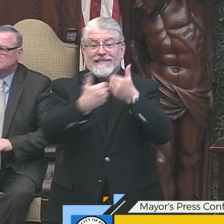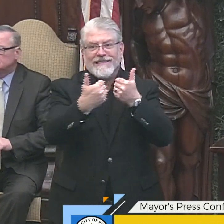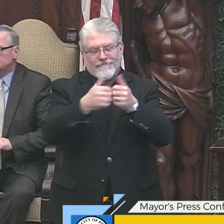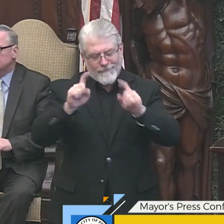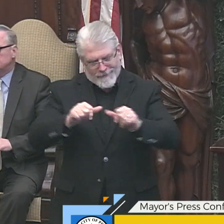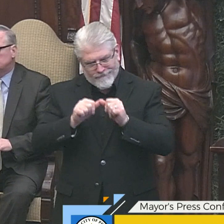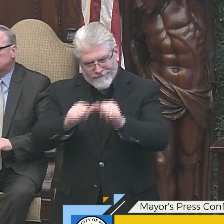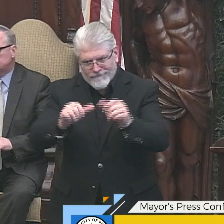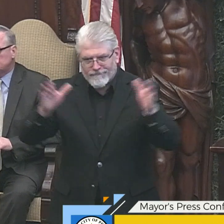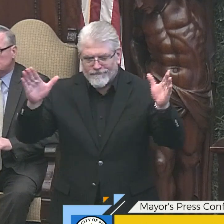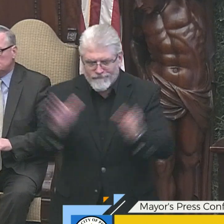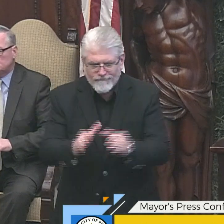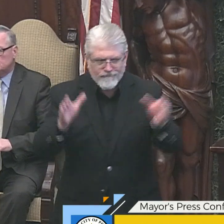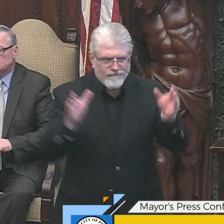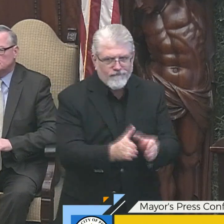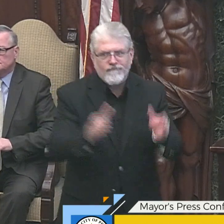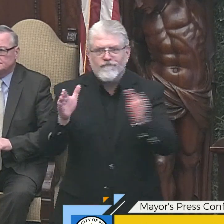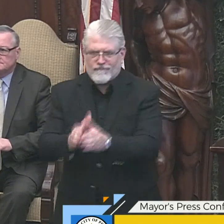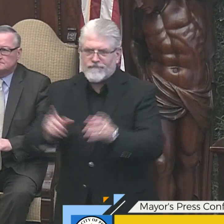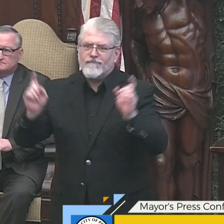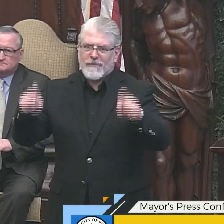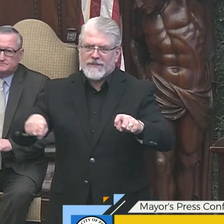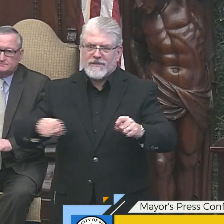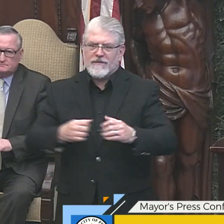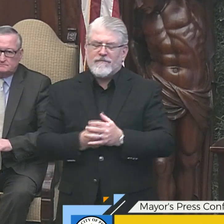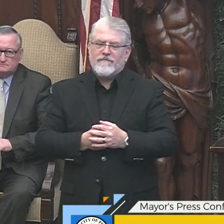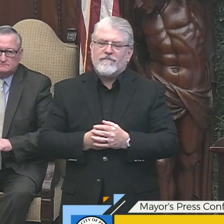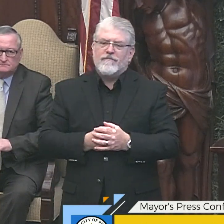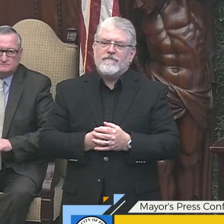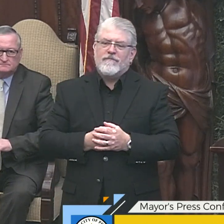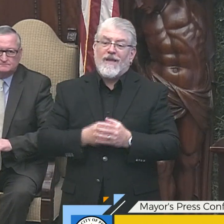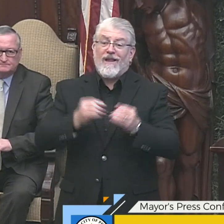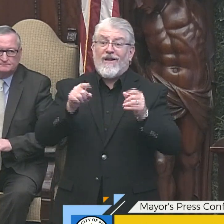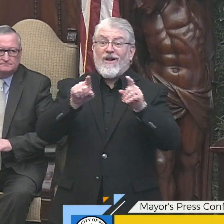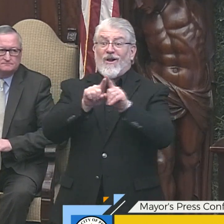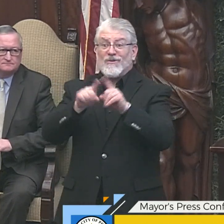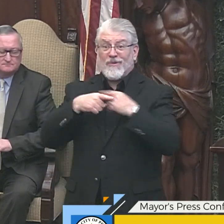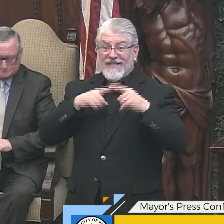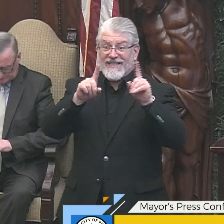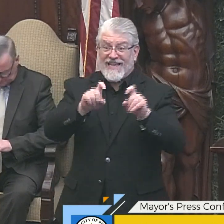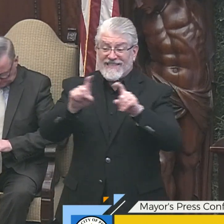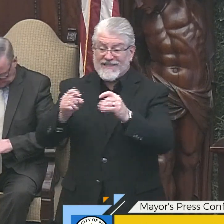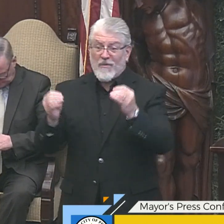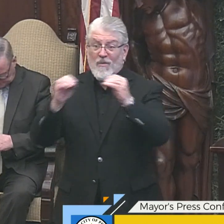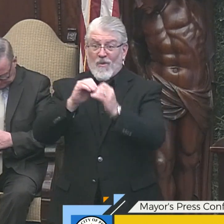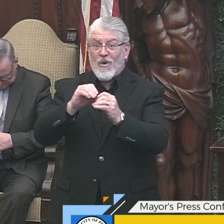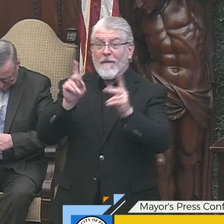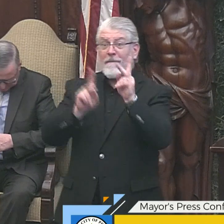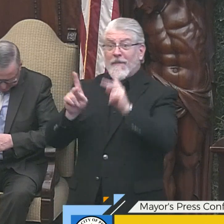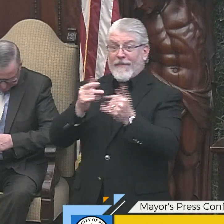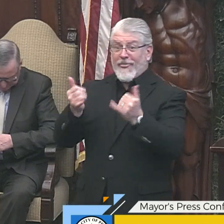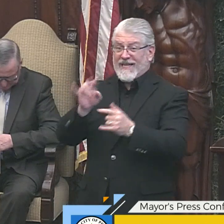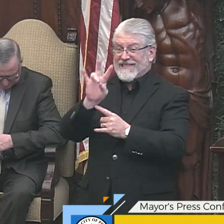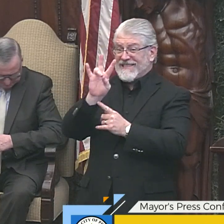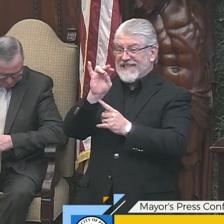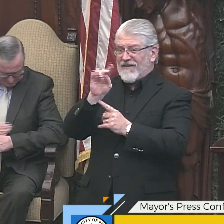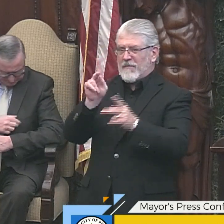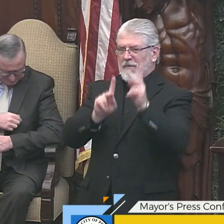70 people who have been tested that we know that their test results are pending, and we'll learn about in the future. We have